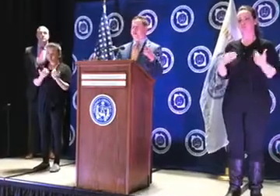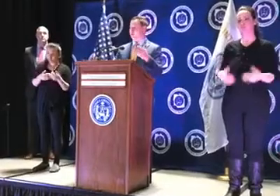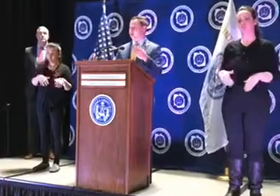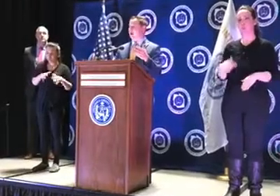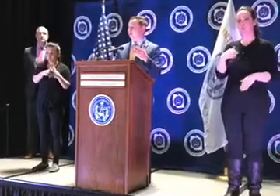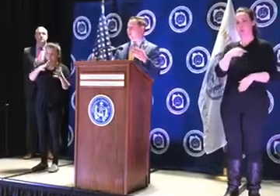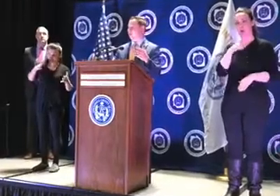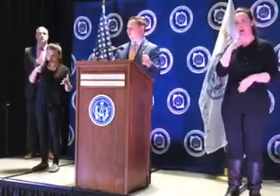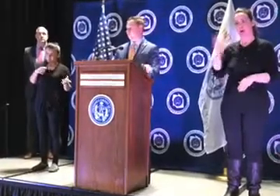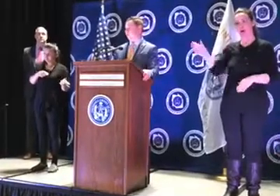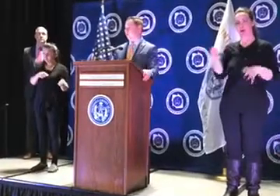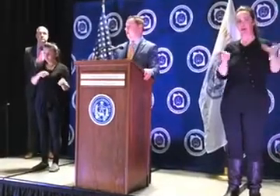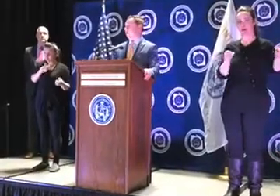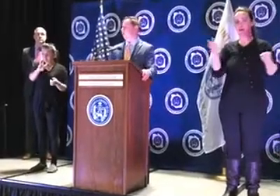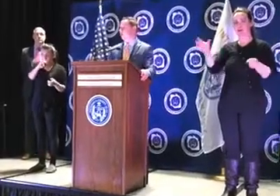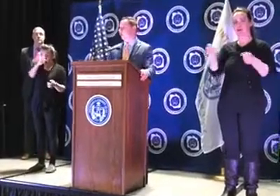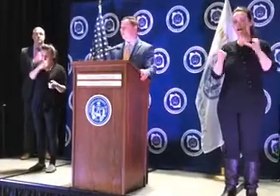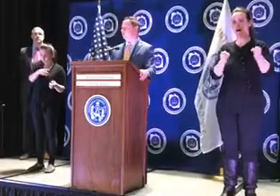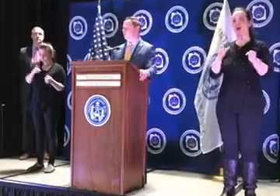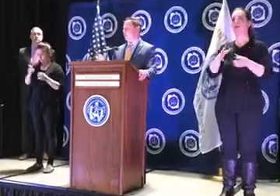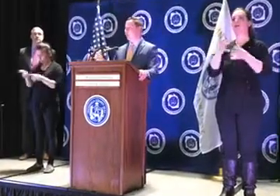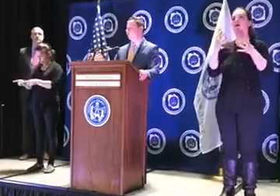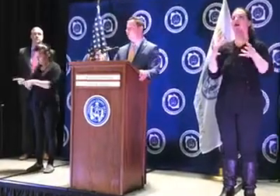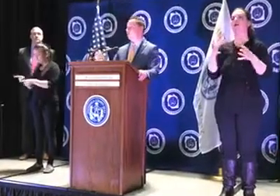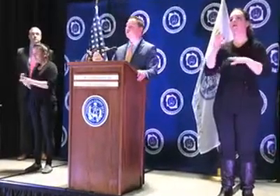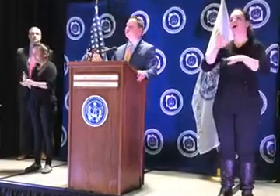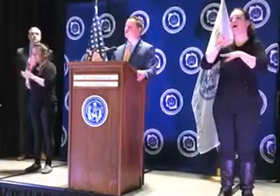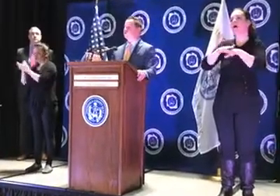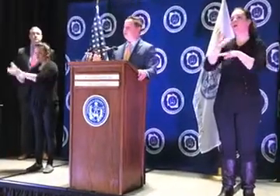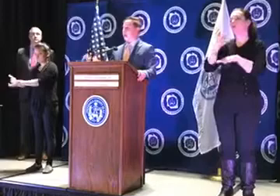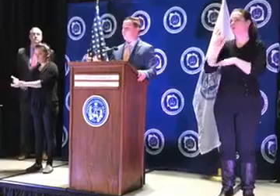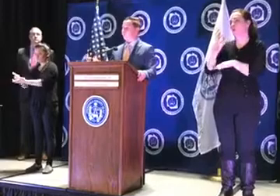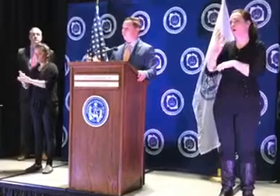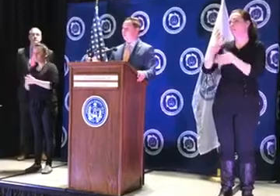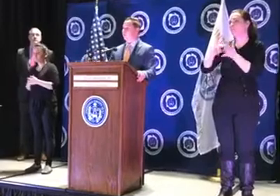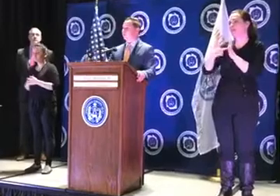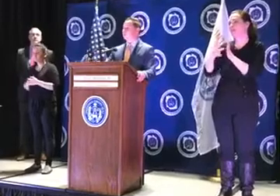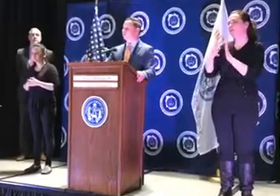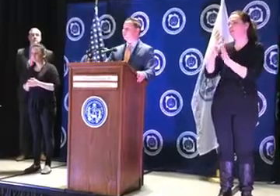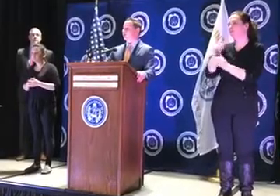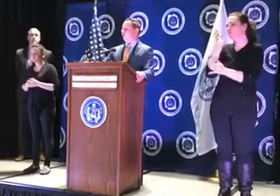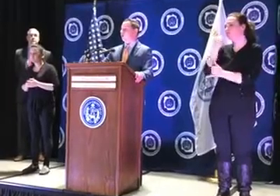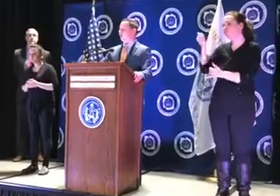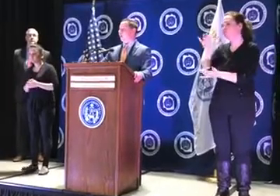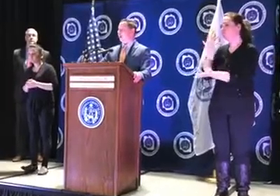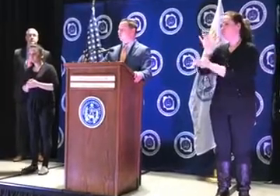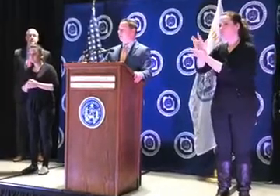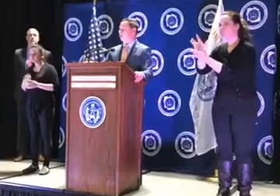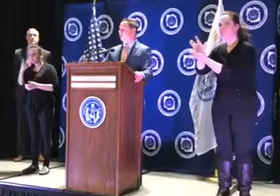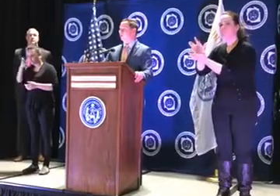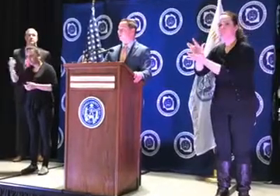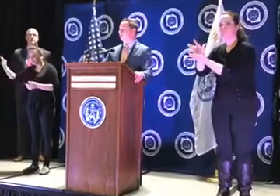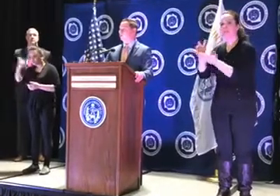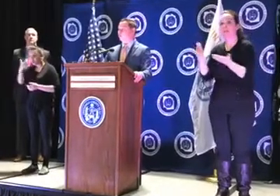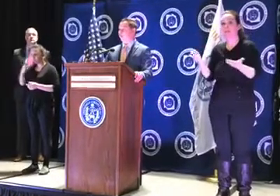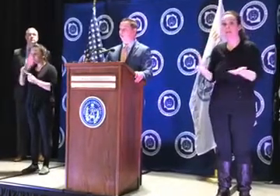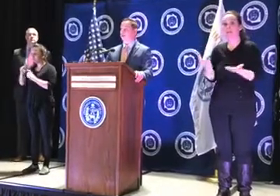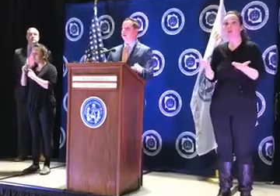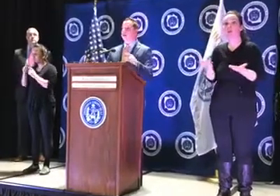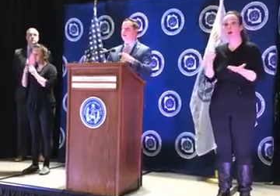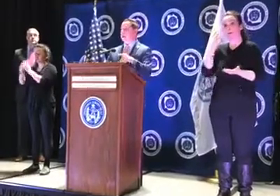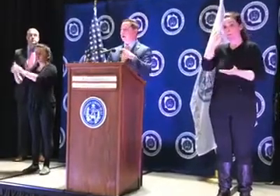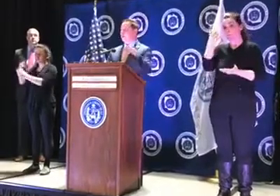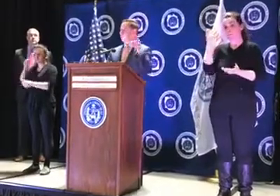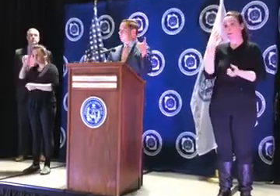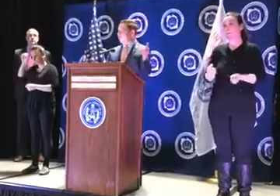to take on-call calls. These are all things, when you have the robust system we have here, you can see how we're ahead of it and how effectively we're fighting